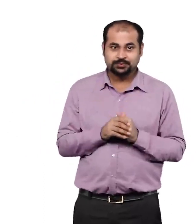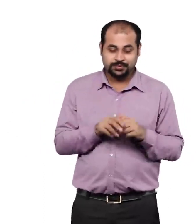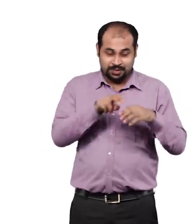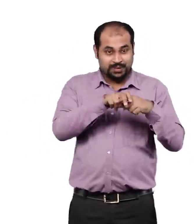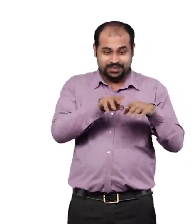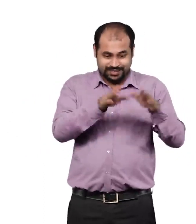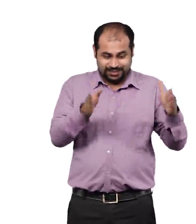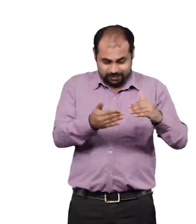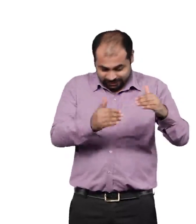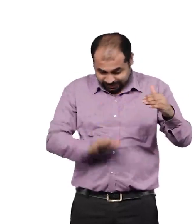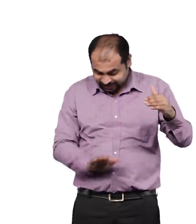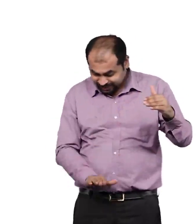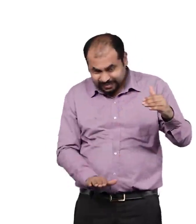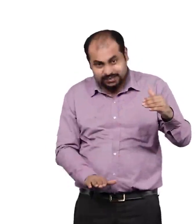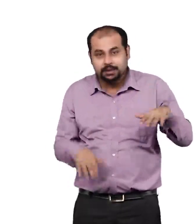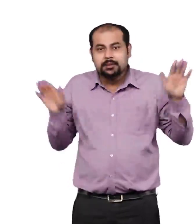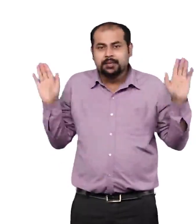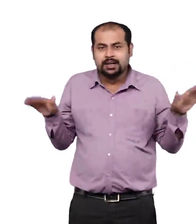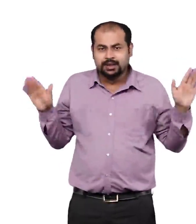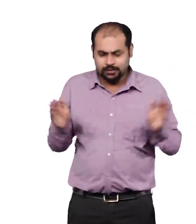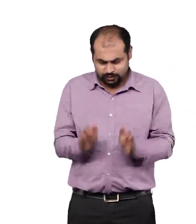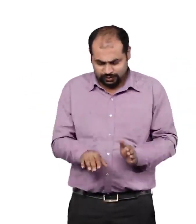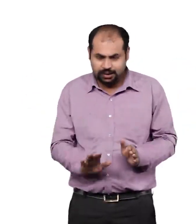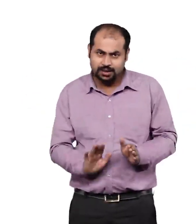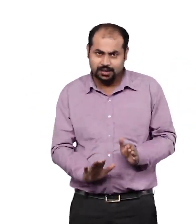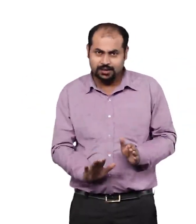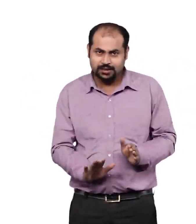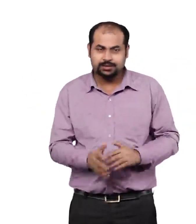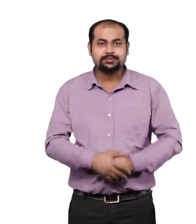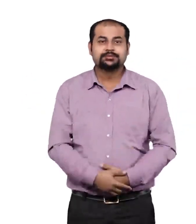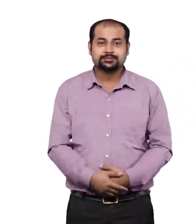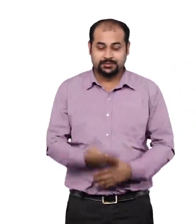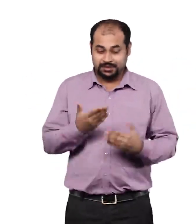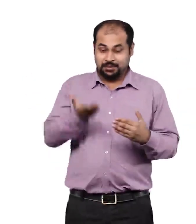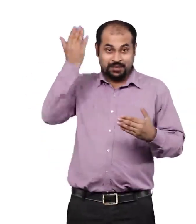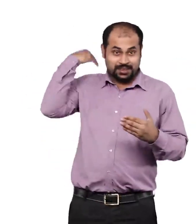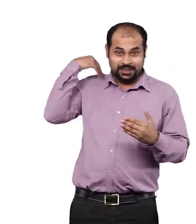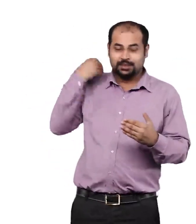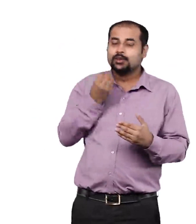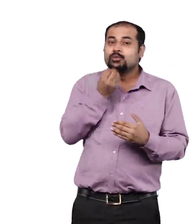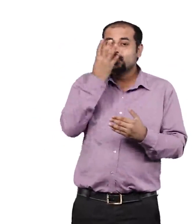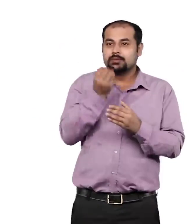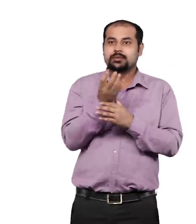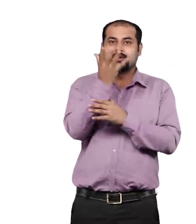There is a bird under the bench and some flowers behind the bench.